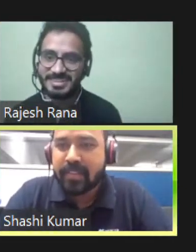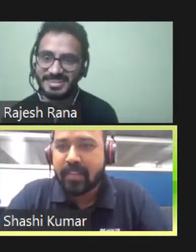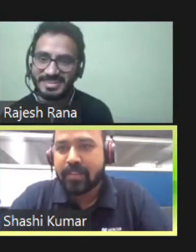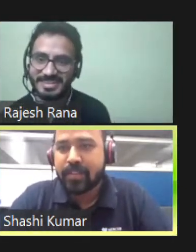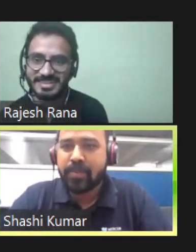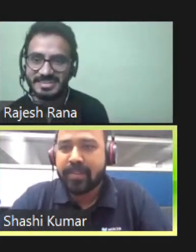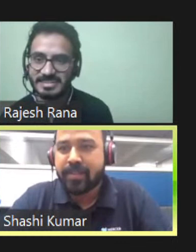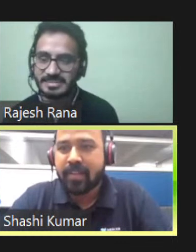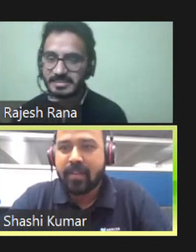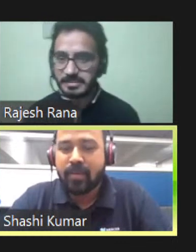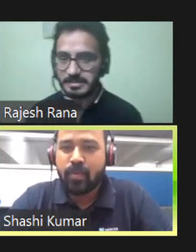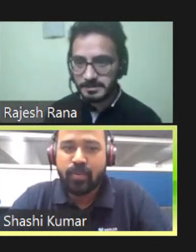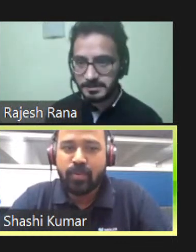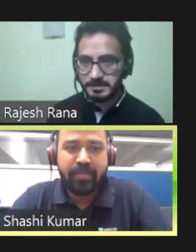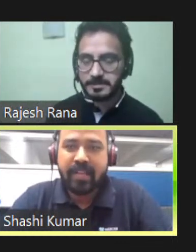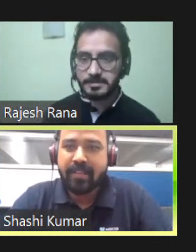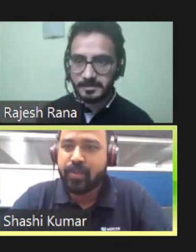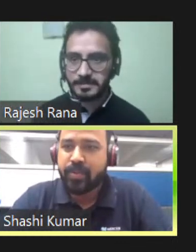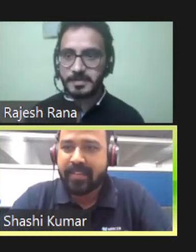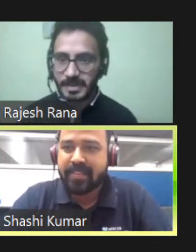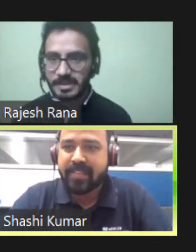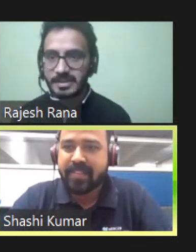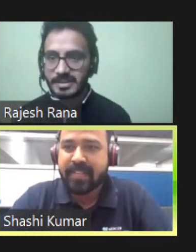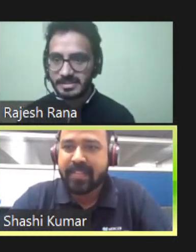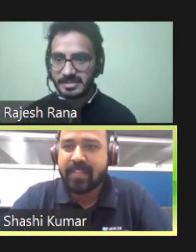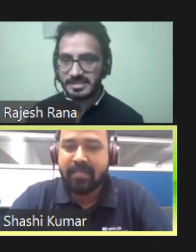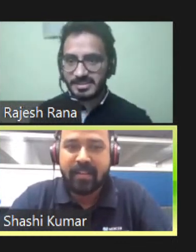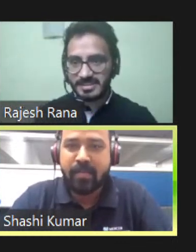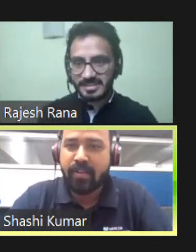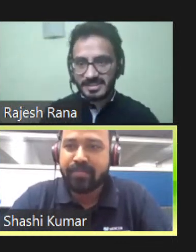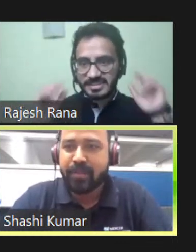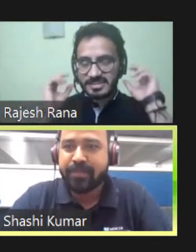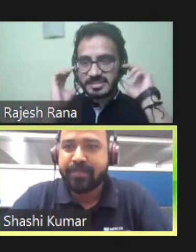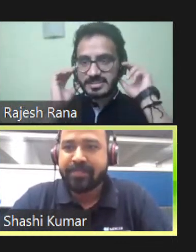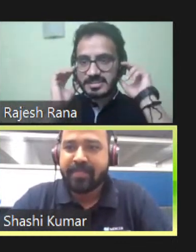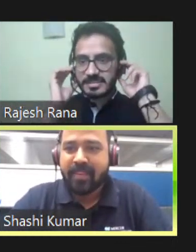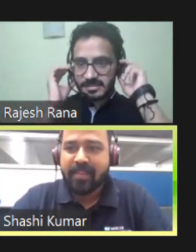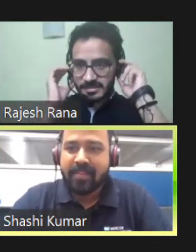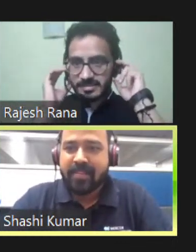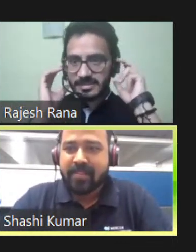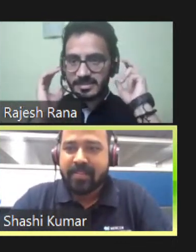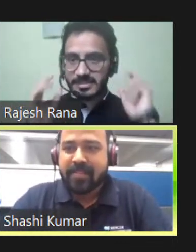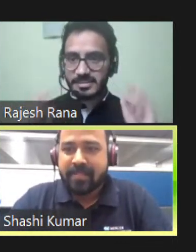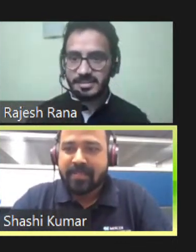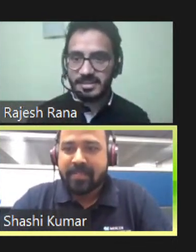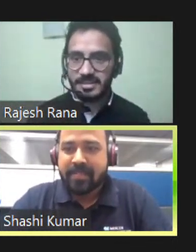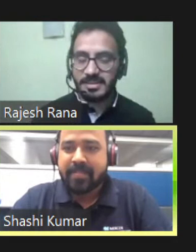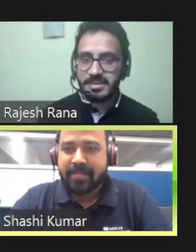with students whosoever have joined this session, I welcome all of you.